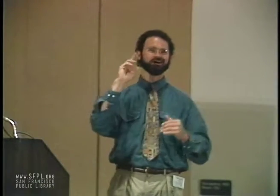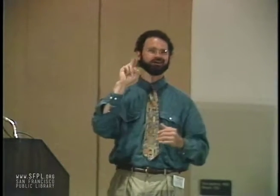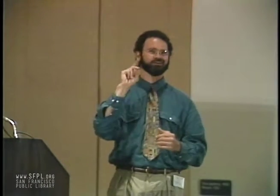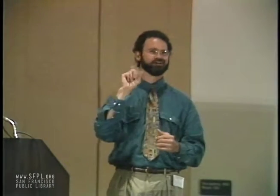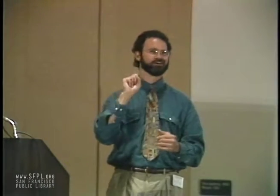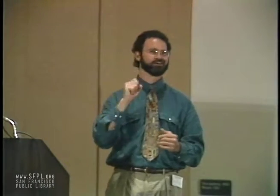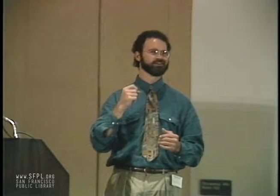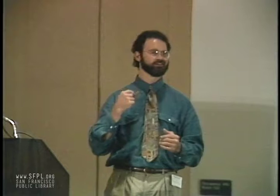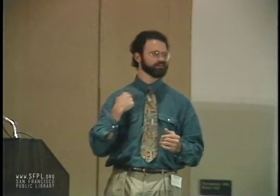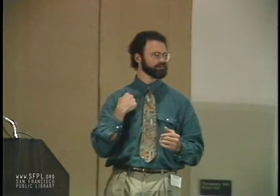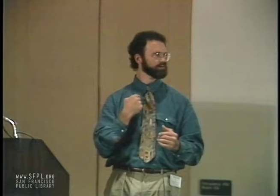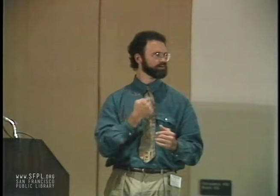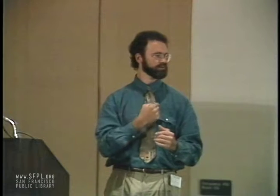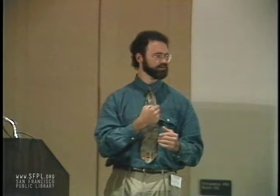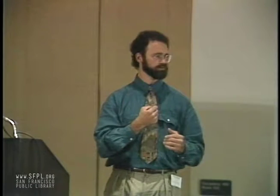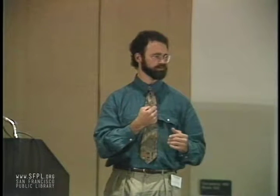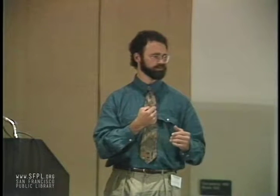we make noise.